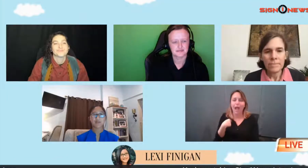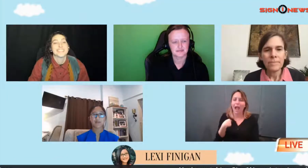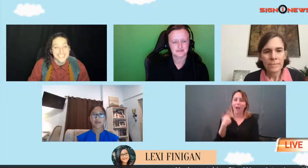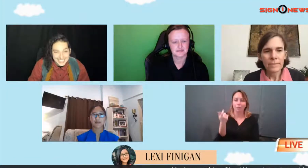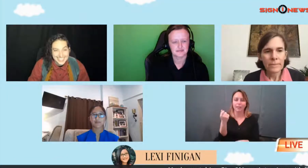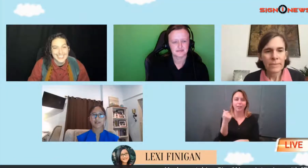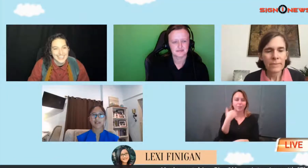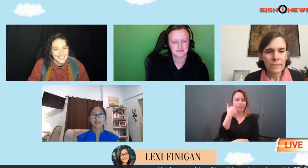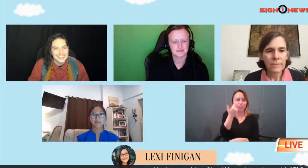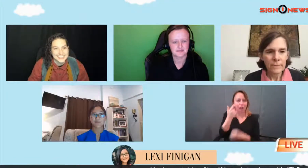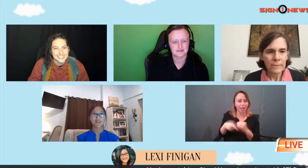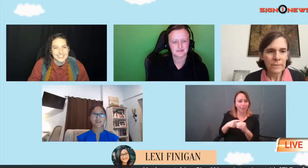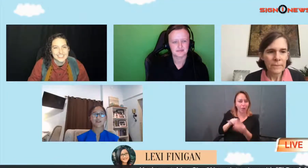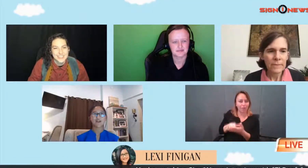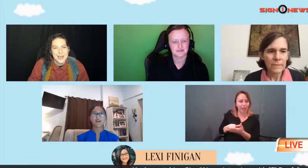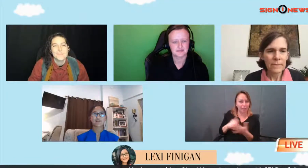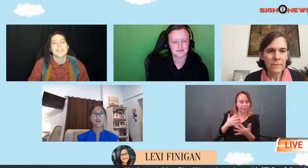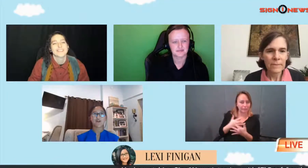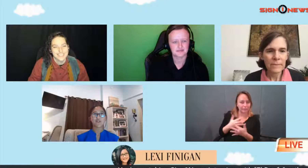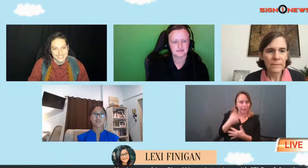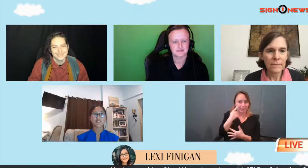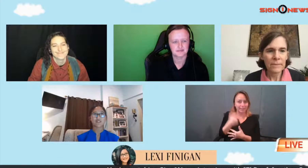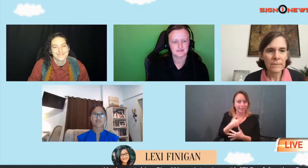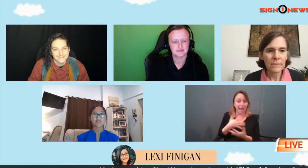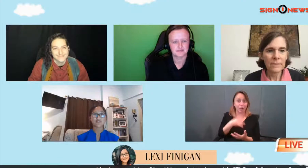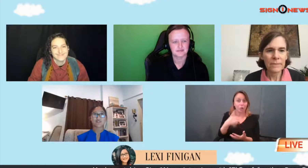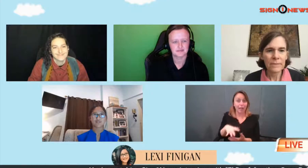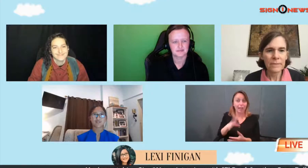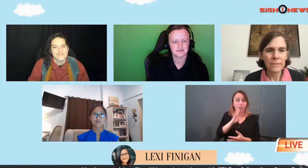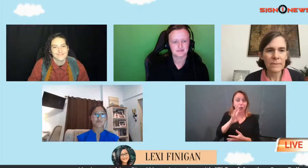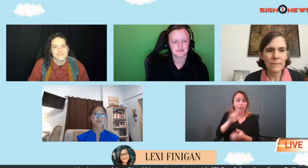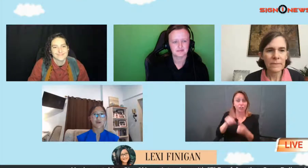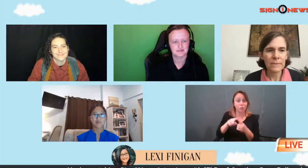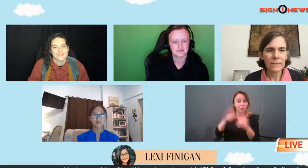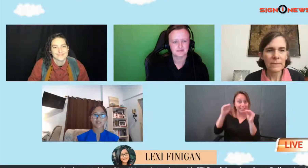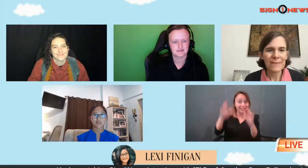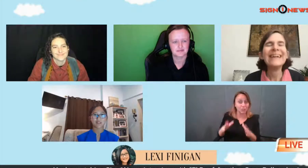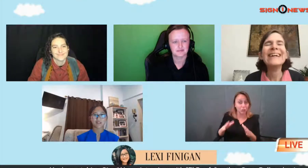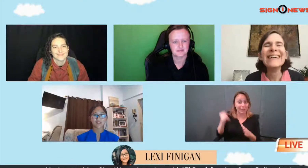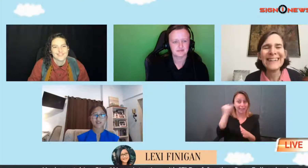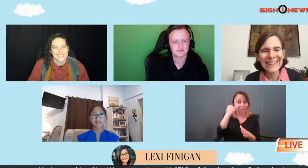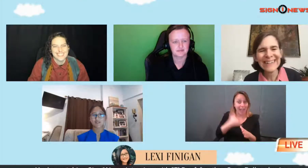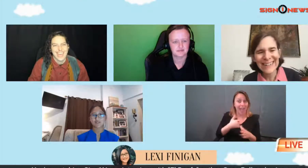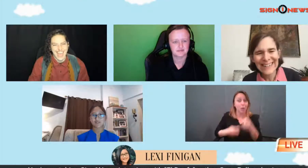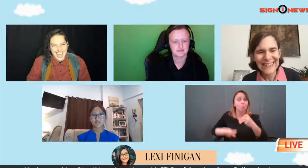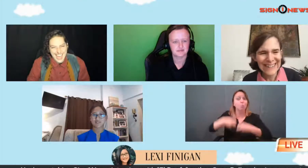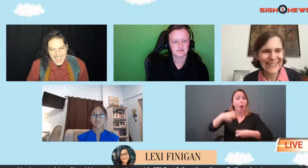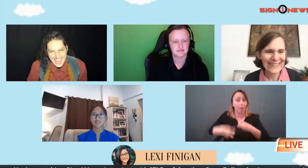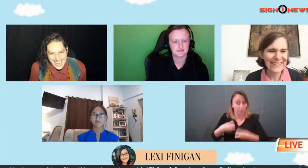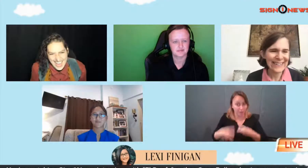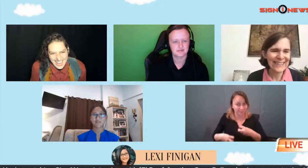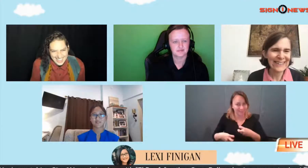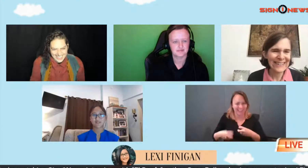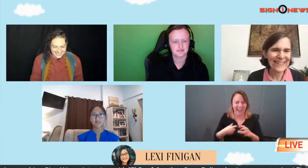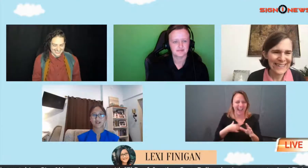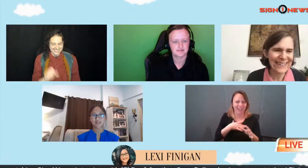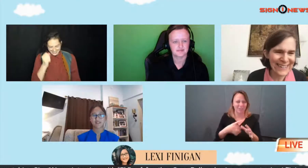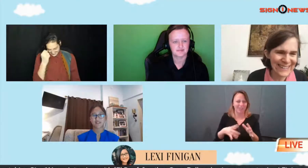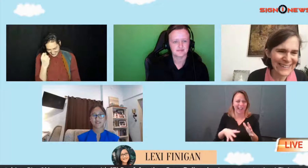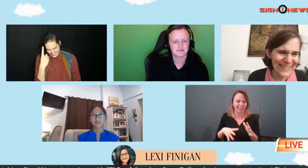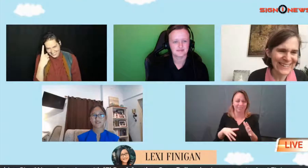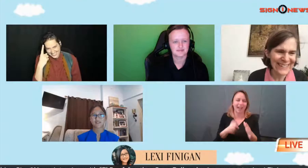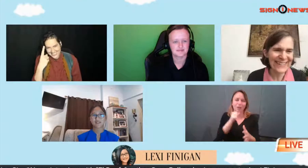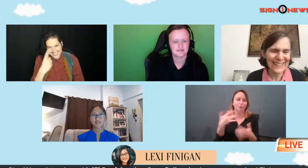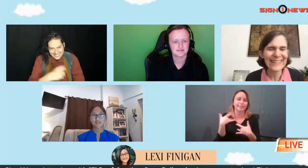bit shy about that because I don't like talking to the teacher if there's like a problem or anything, because I usually don't stand up for myself a lot